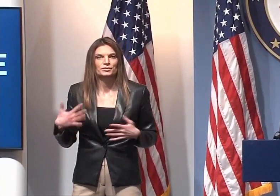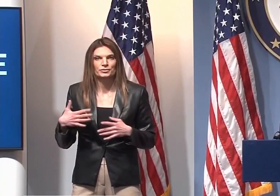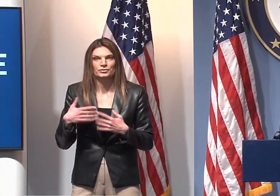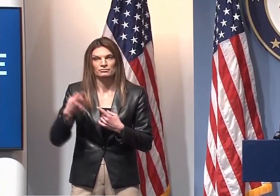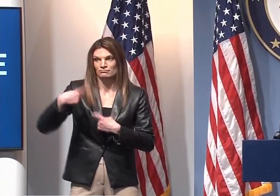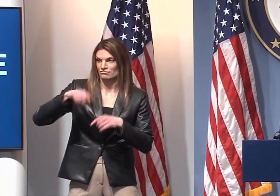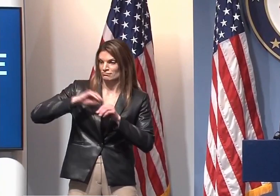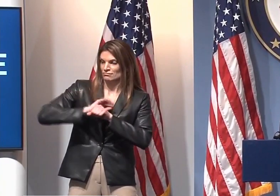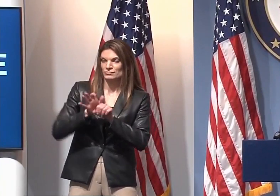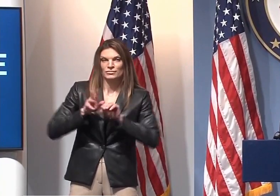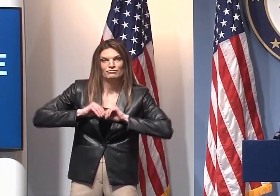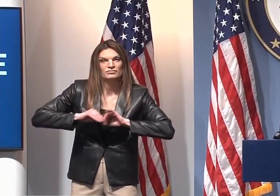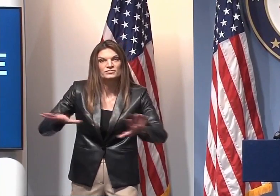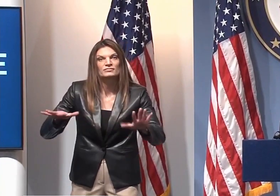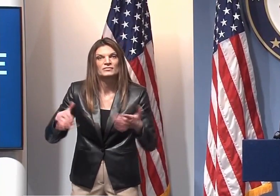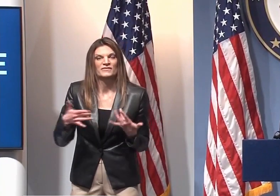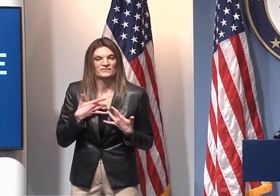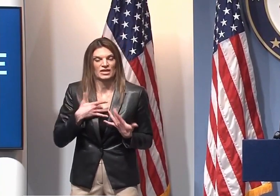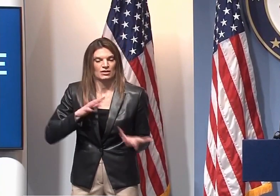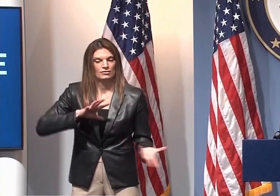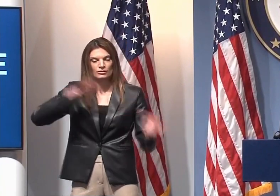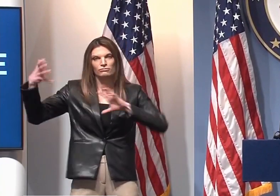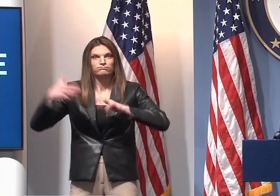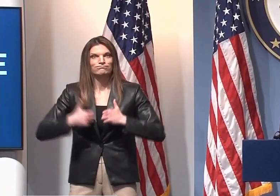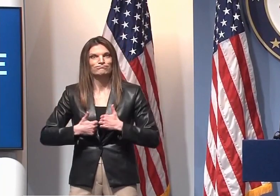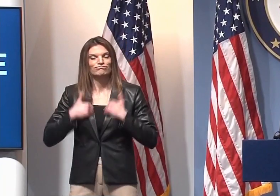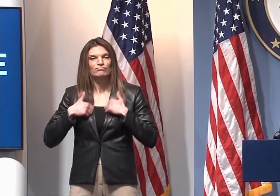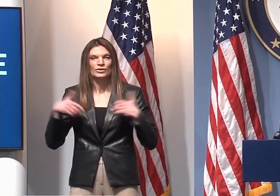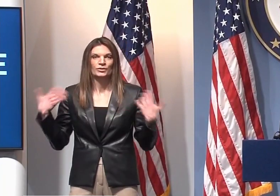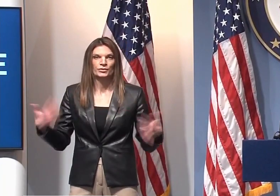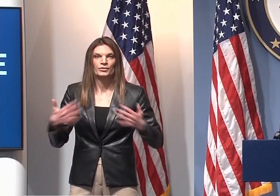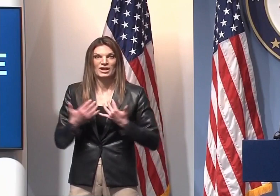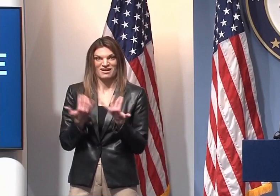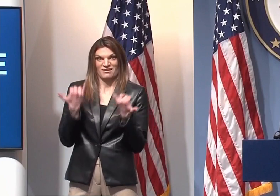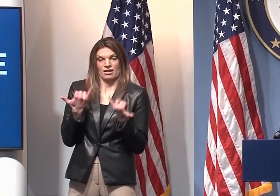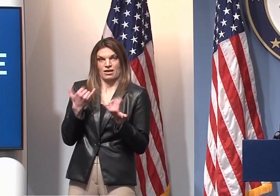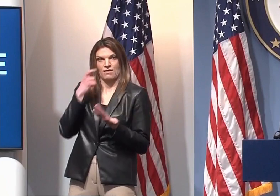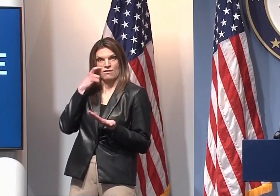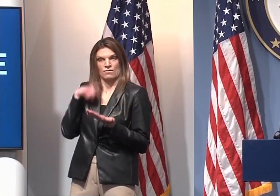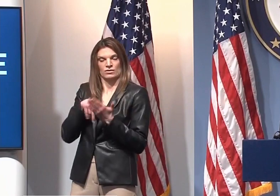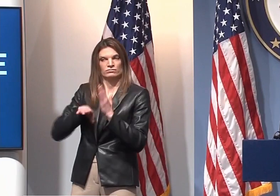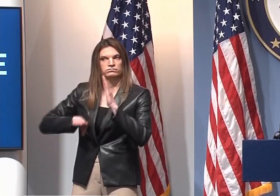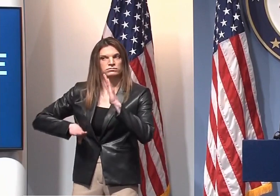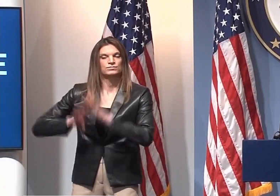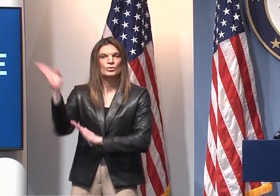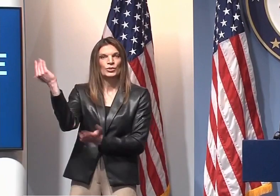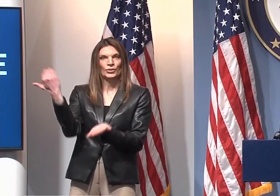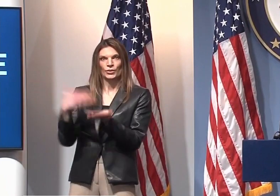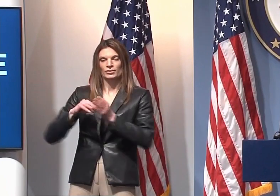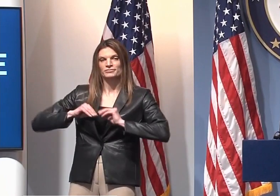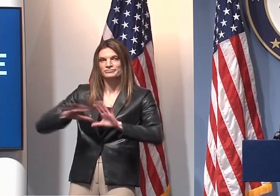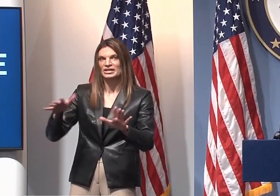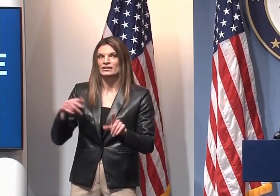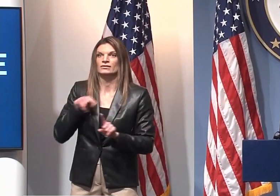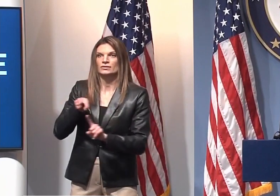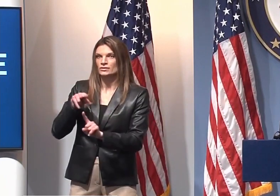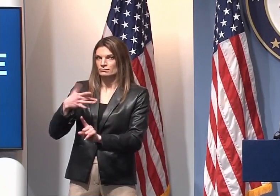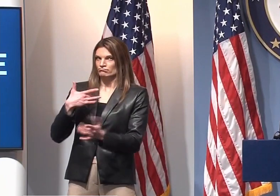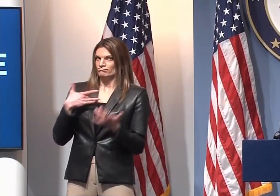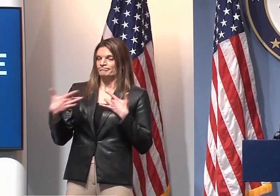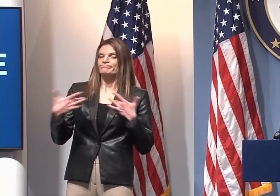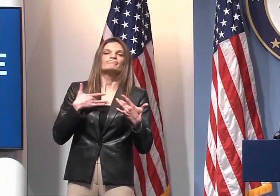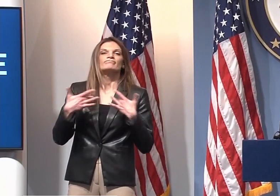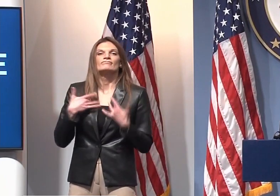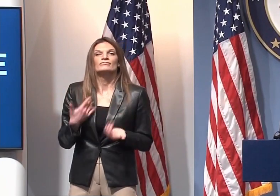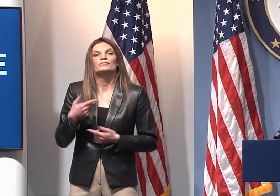all of us in many ways. The surge we are seeing now is very troublesome. Over the past 5 weeks at Henry